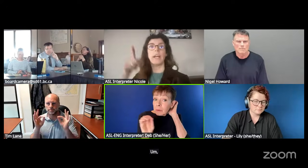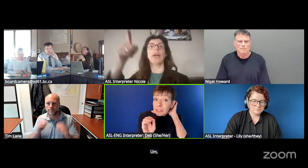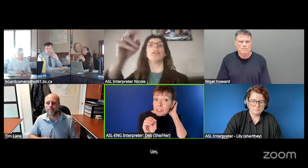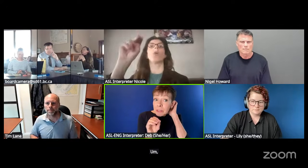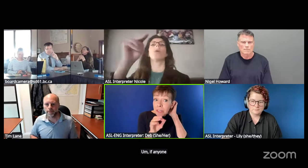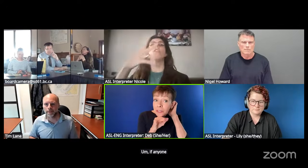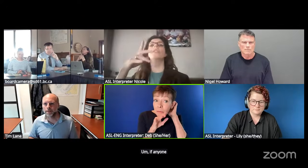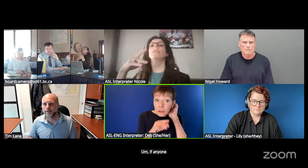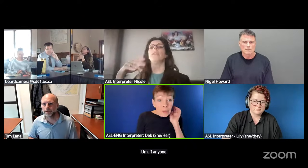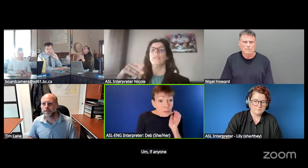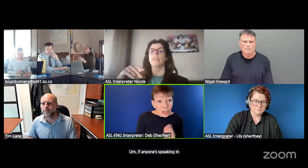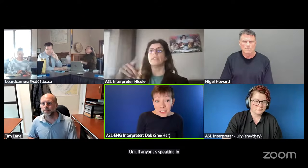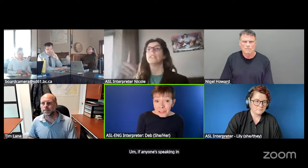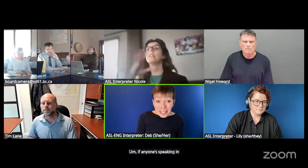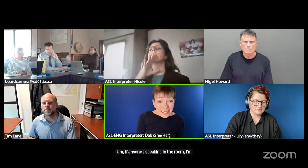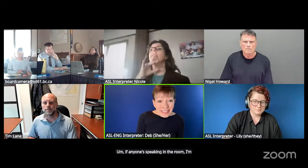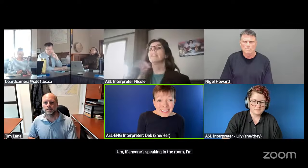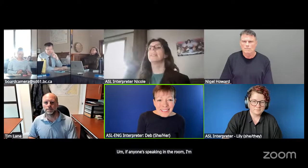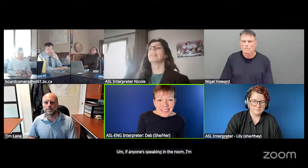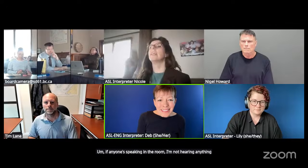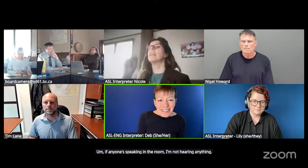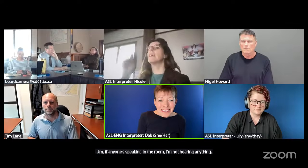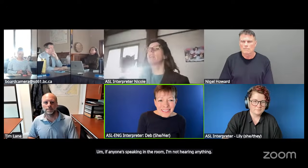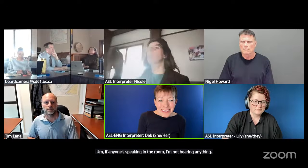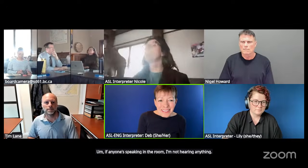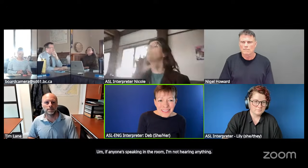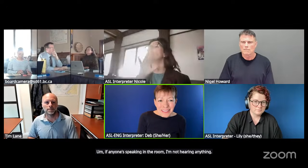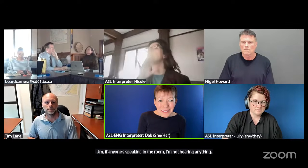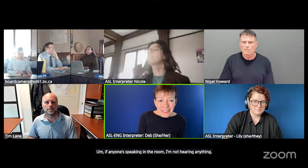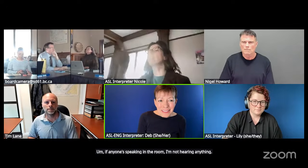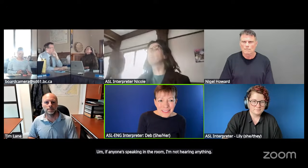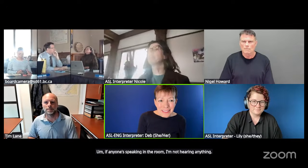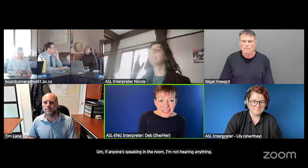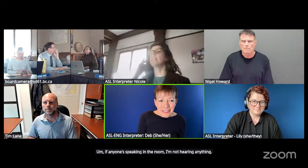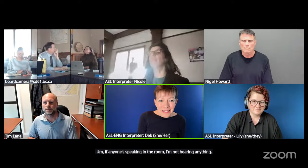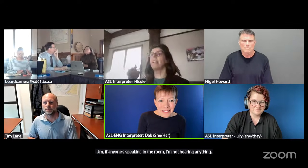If anyone's speaking in the room, I'm not hearing anything.